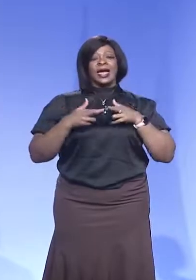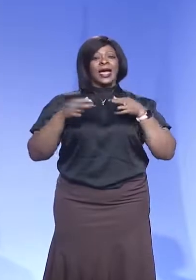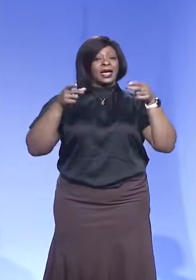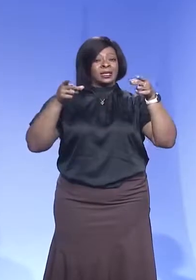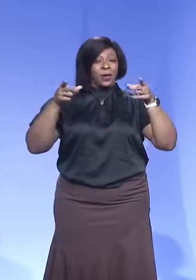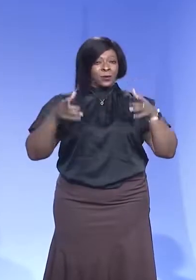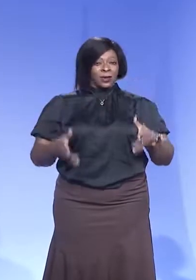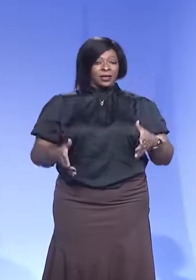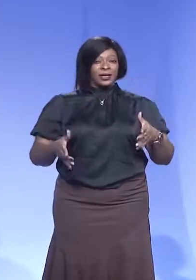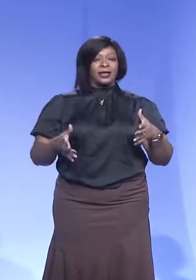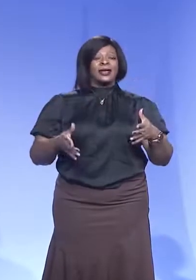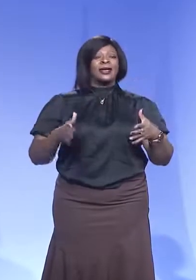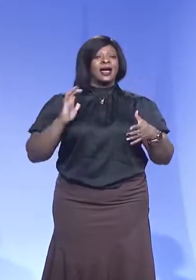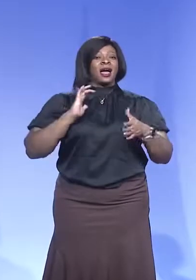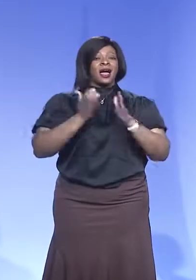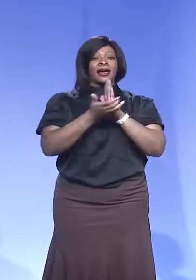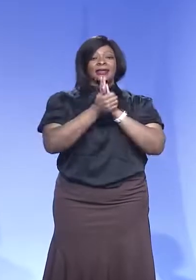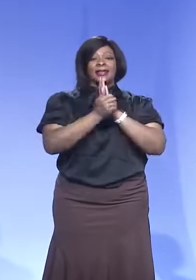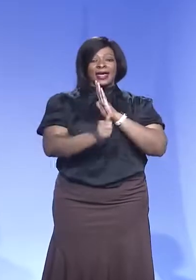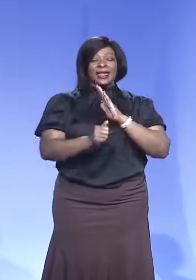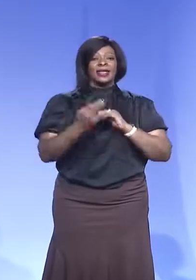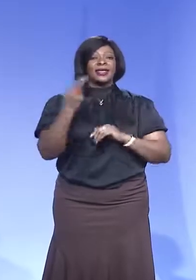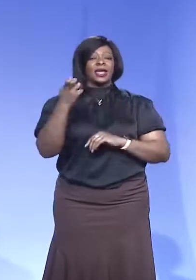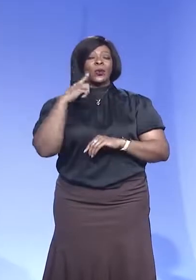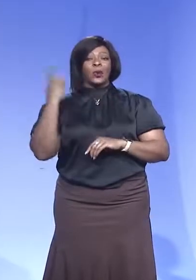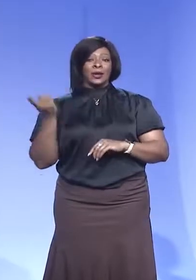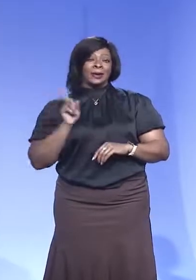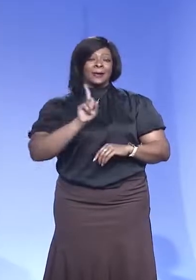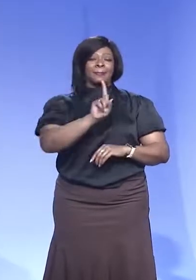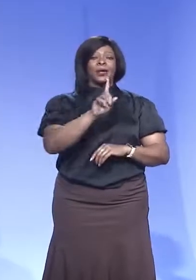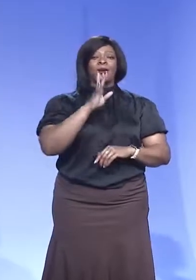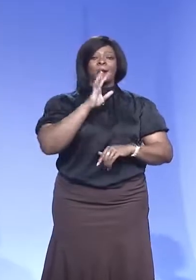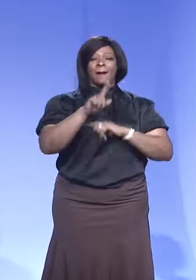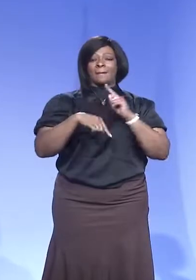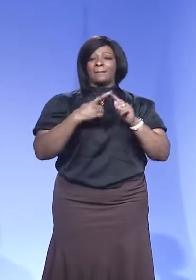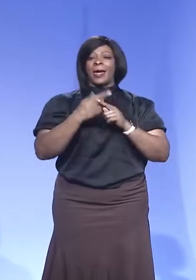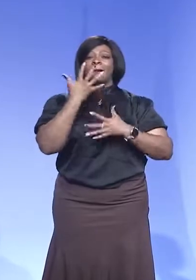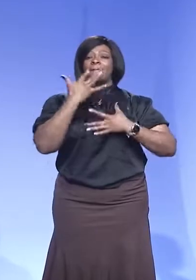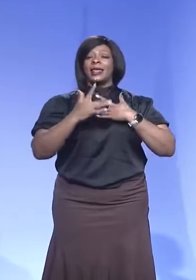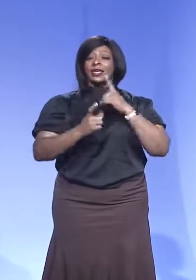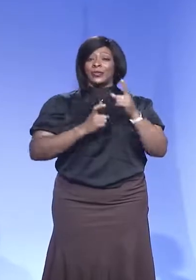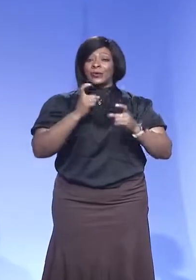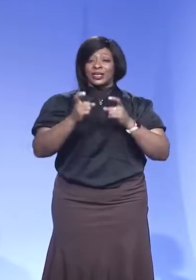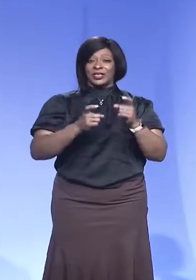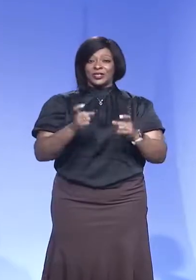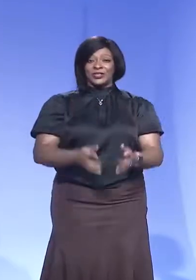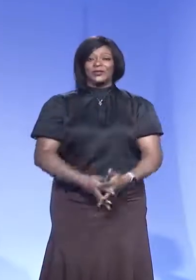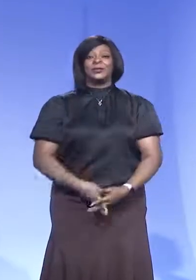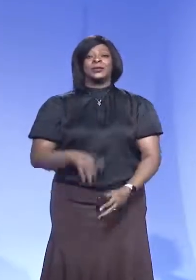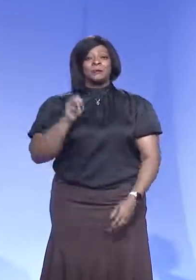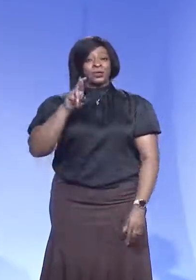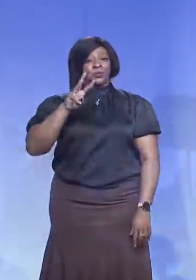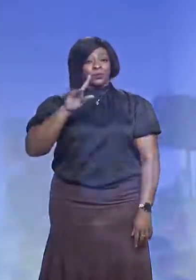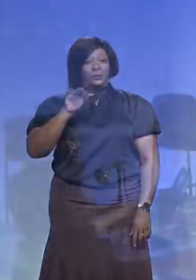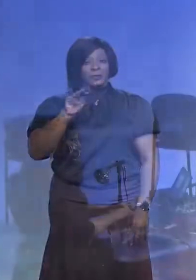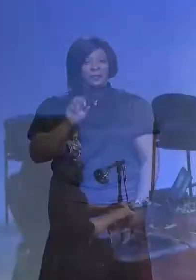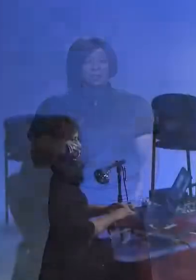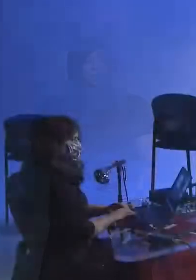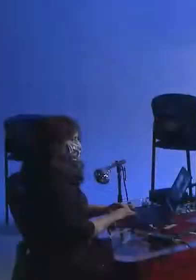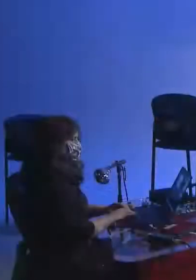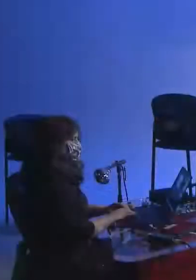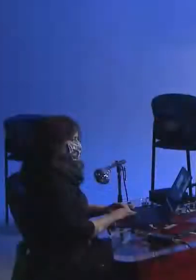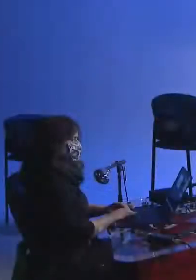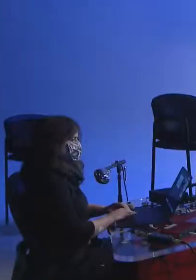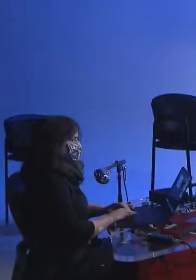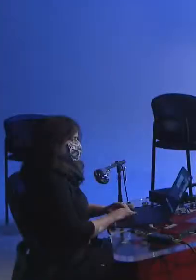director of Vitalant, and he is going to come and talk to us about blood donations. Mr. Williams.